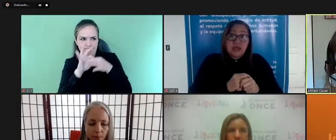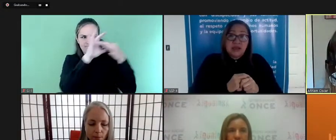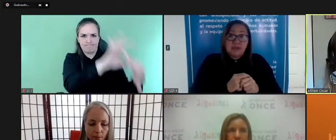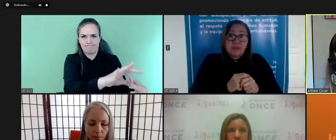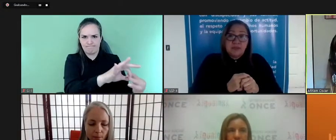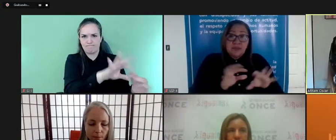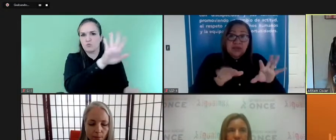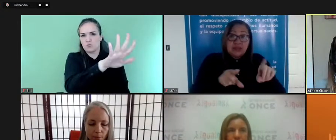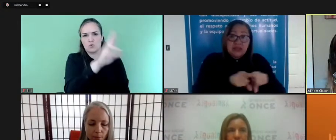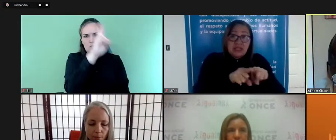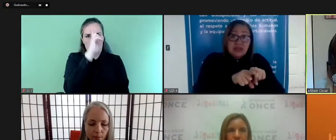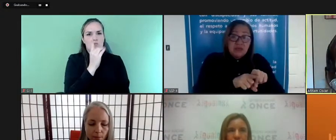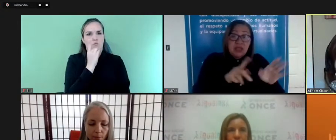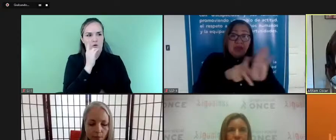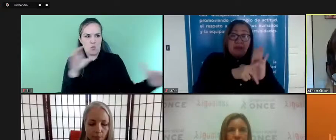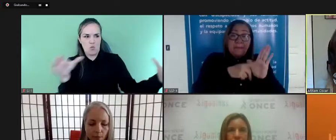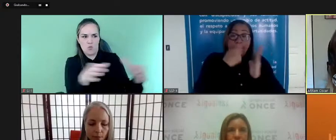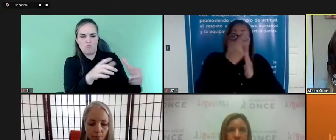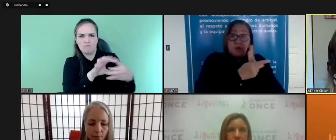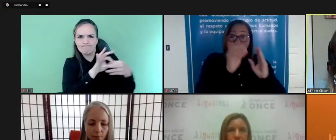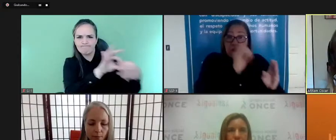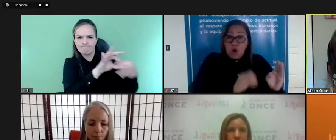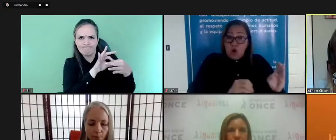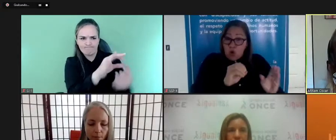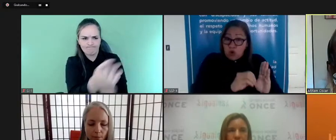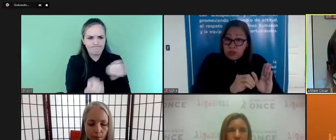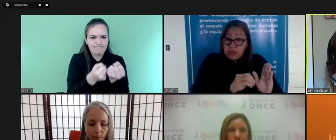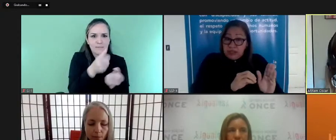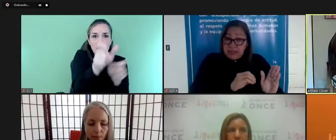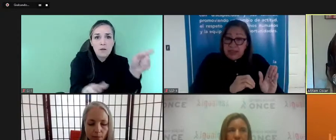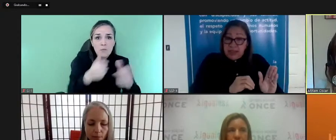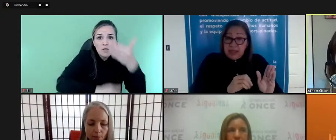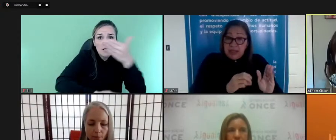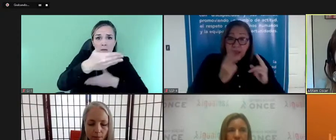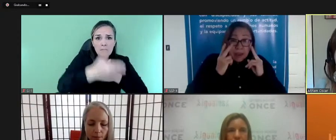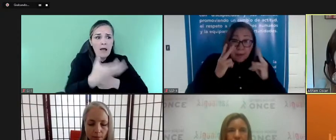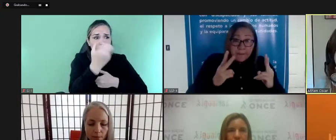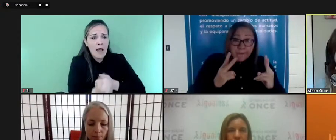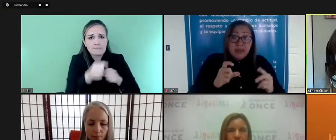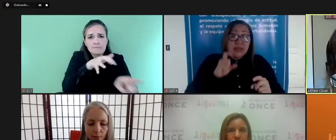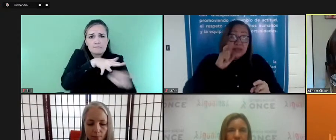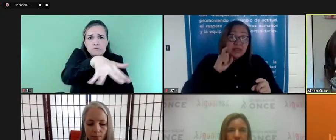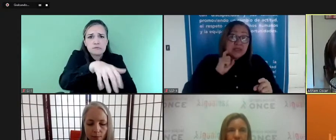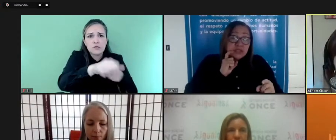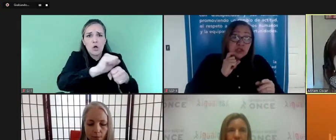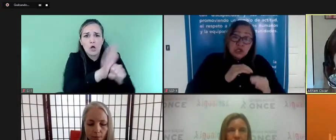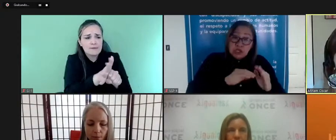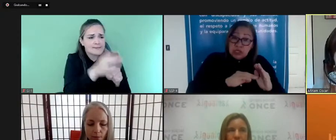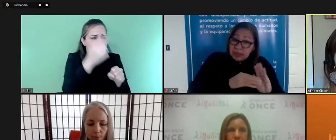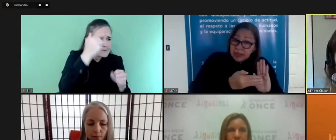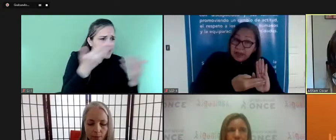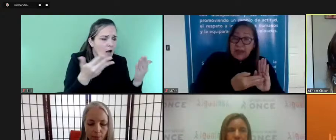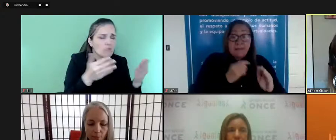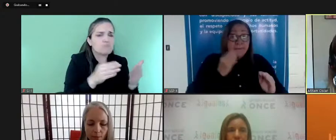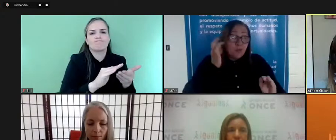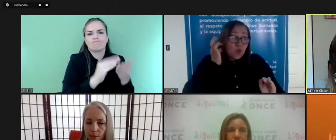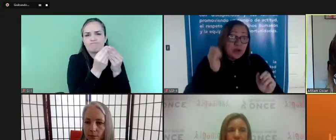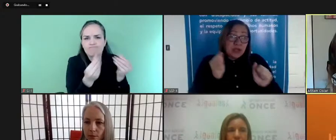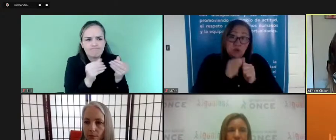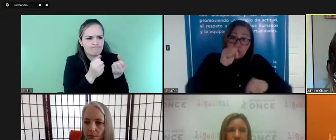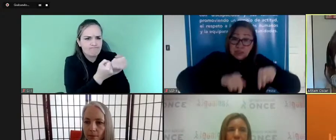together with the dominican republic by hand of extension that we decide problem program